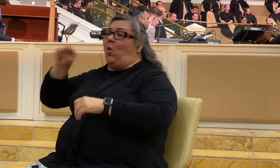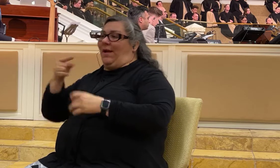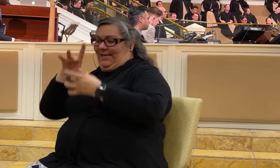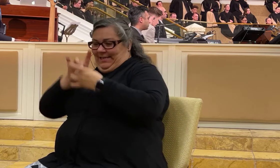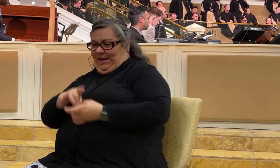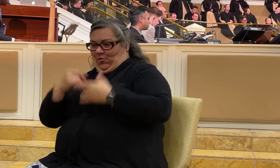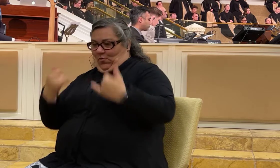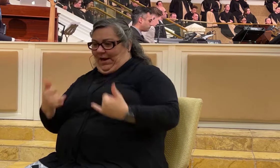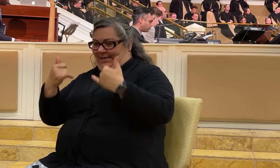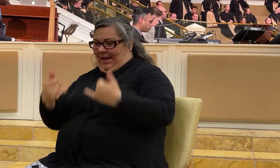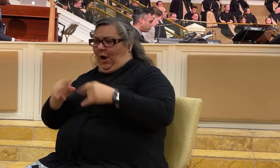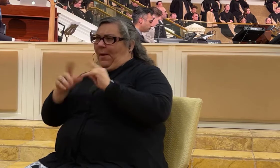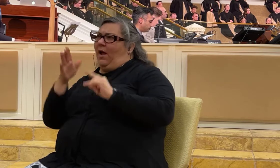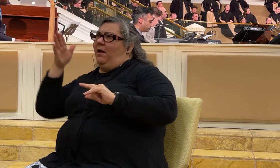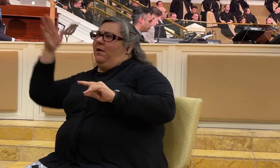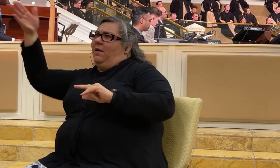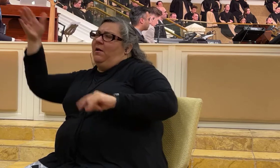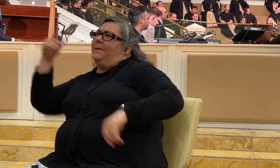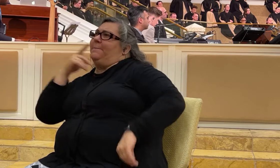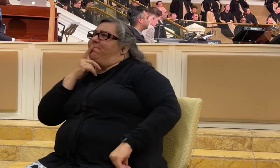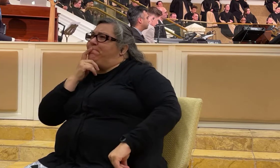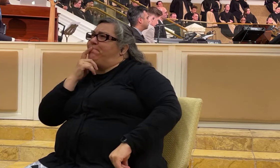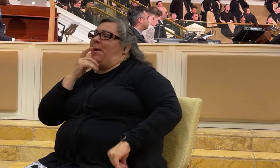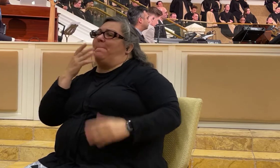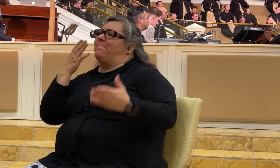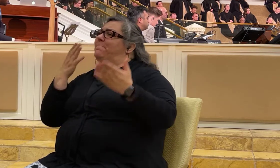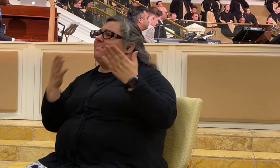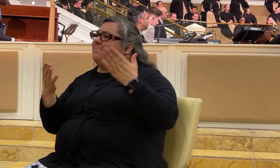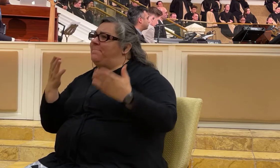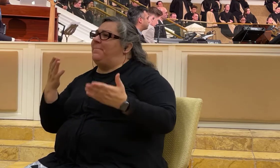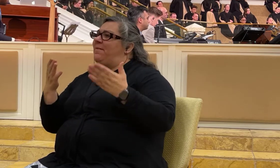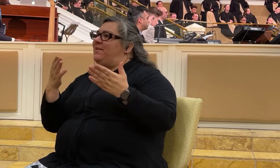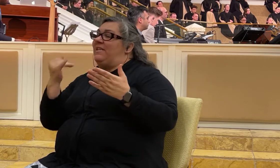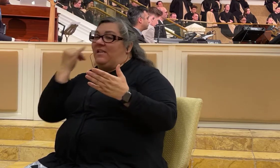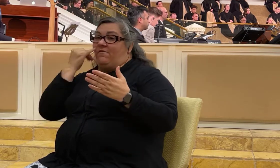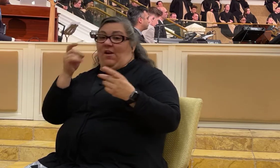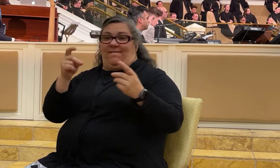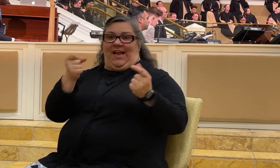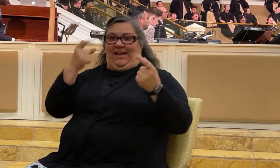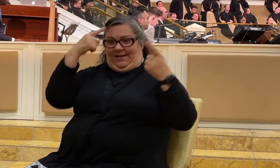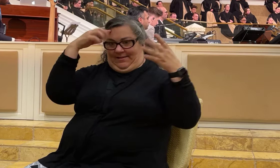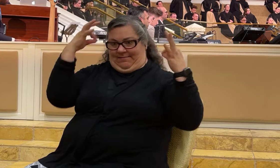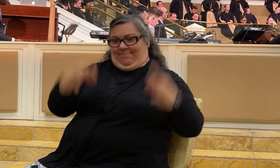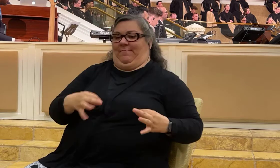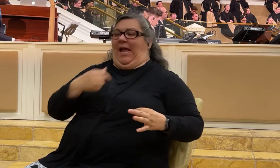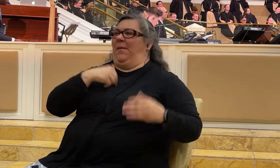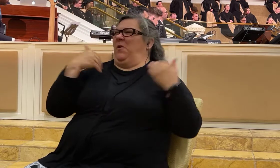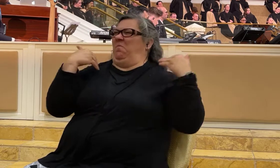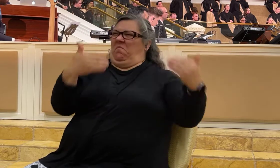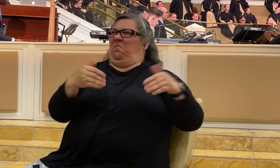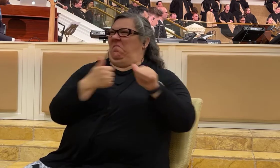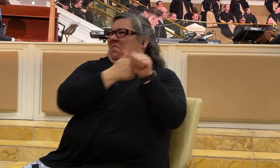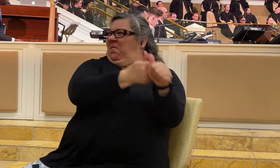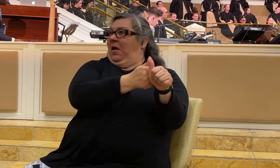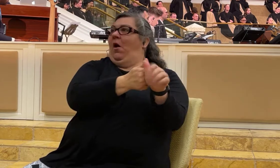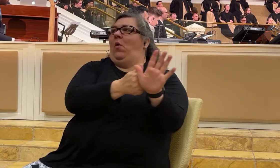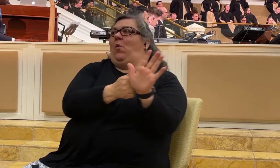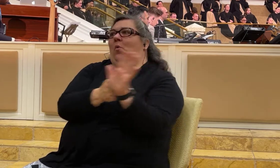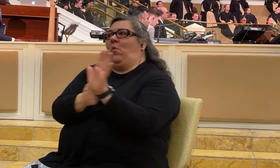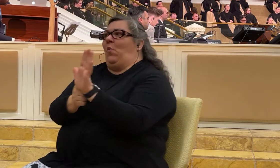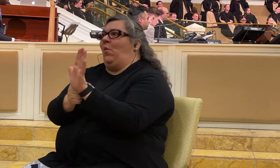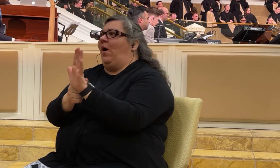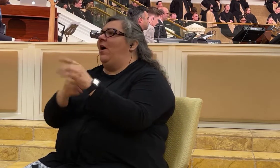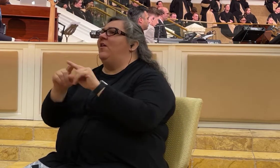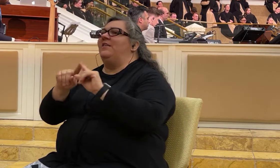as to whether there's some kind of little deal that may make a quick decision that I'm going to do this or I'm going to do that. But there's all kinds of